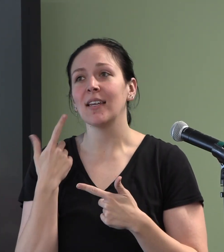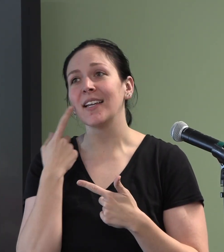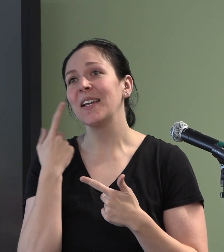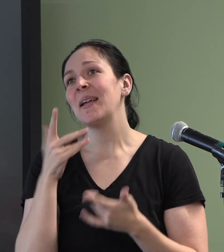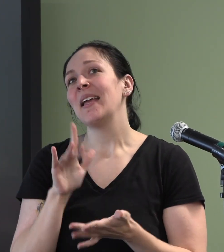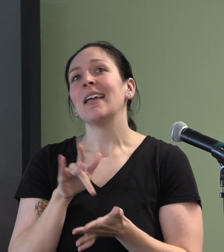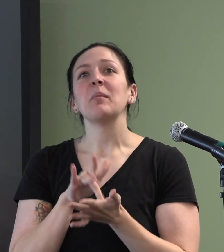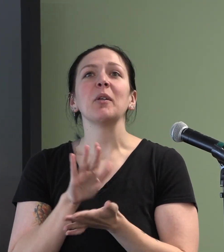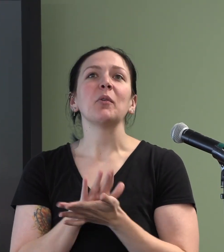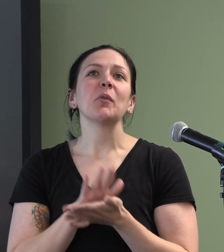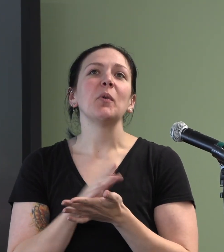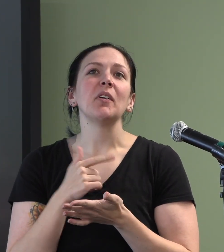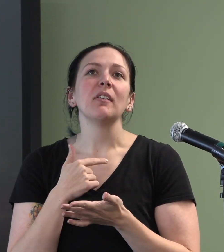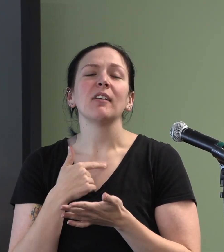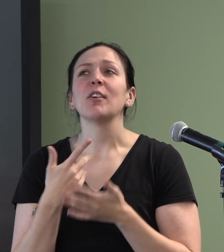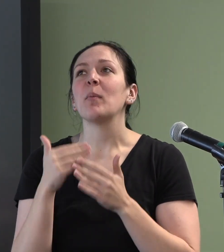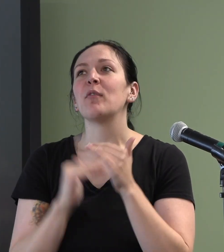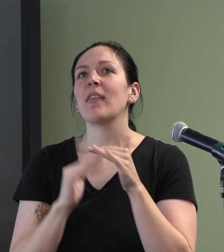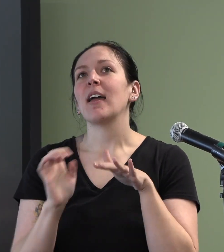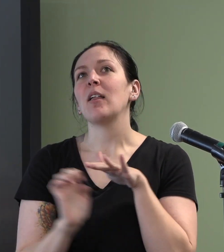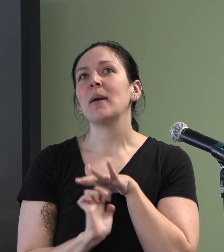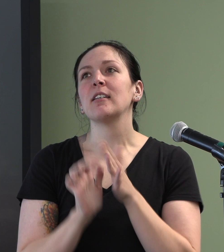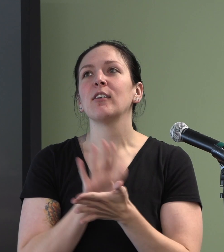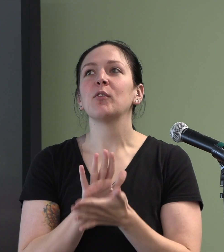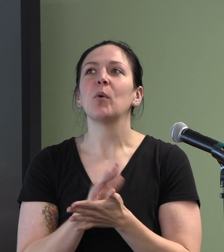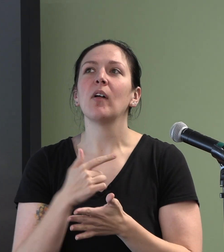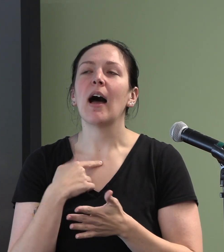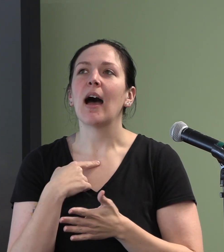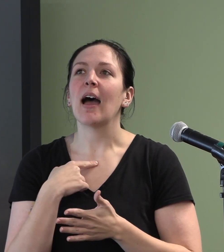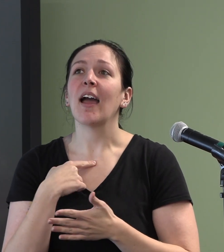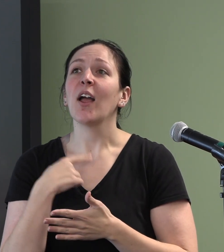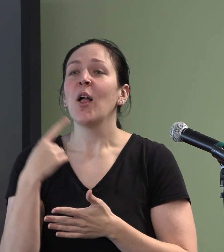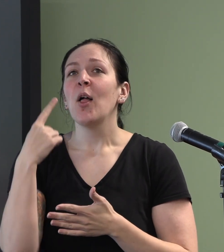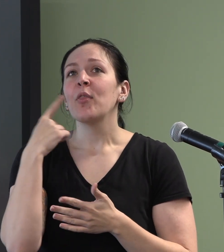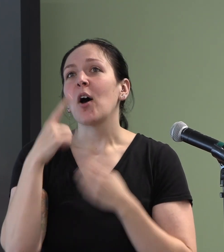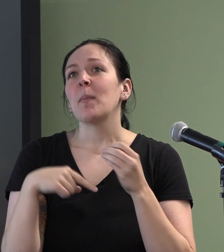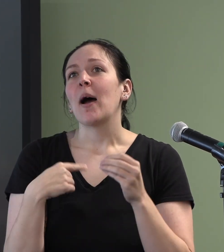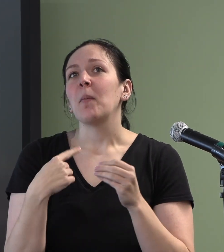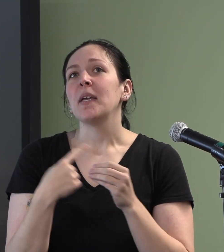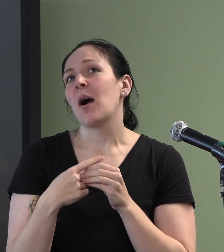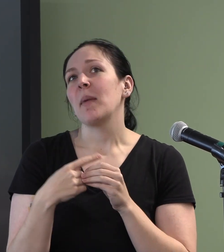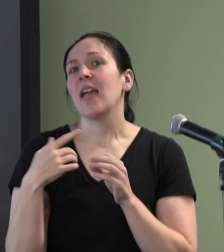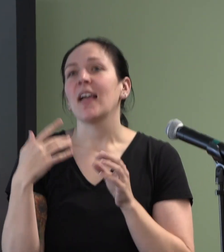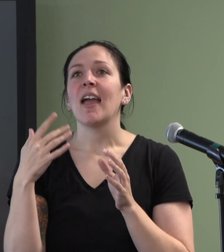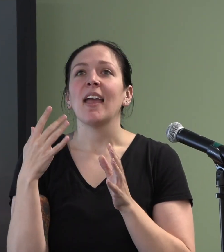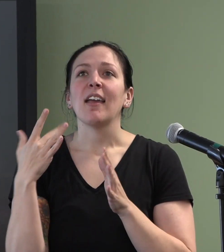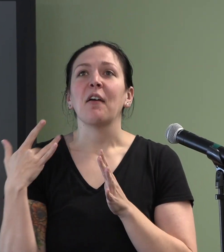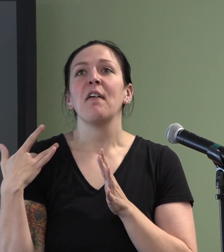think in middle school, or no, before that, in elementary school, I thought about becoming a